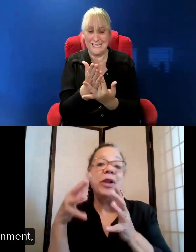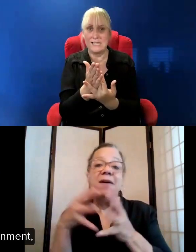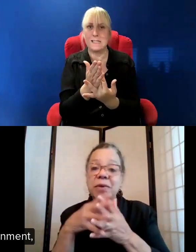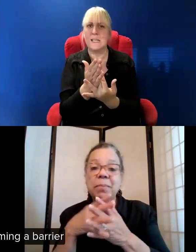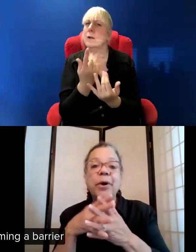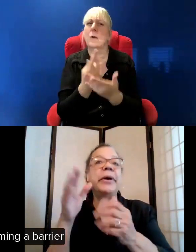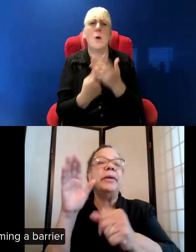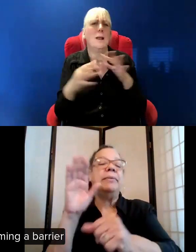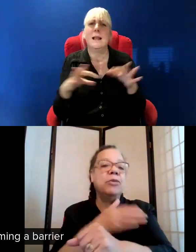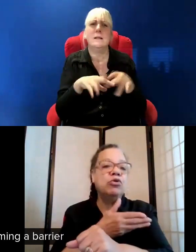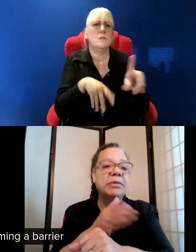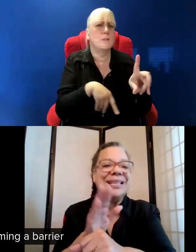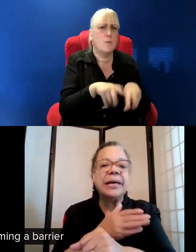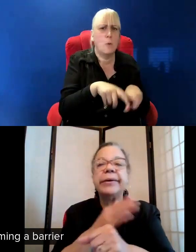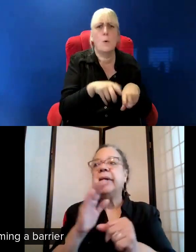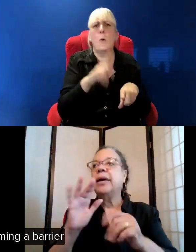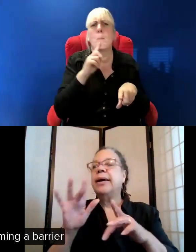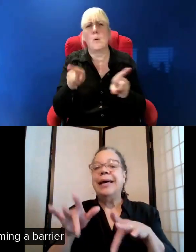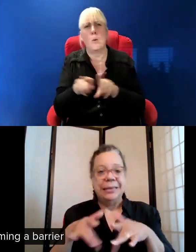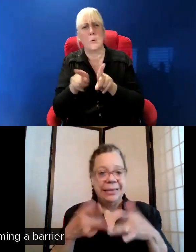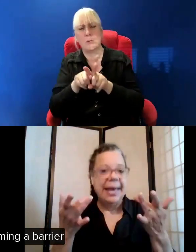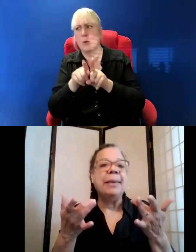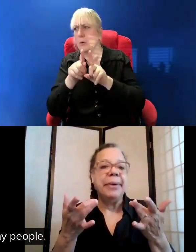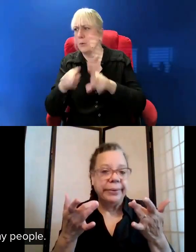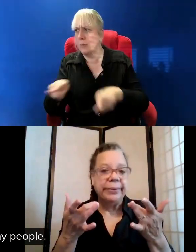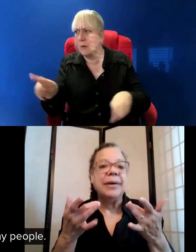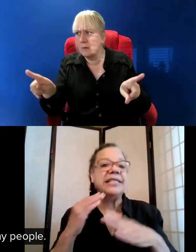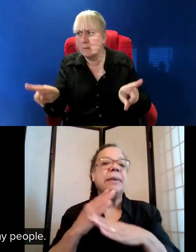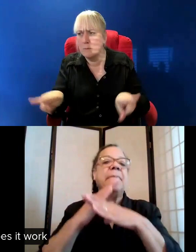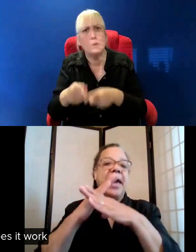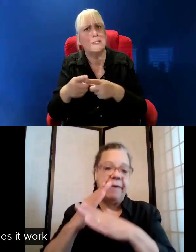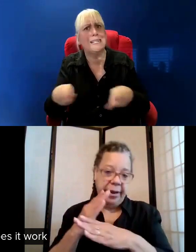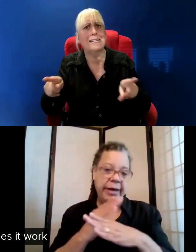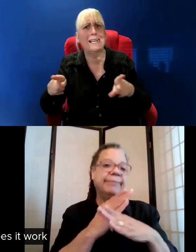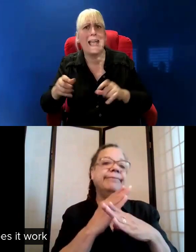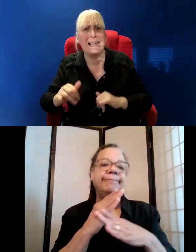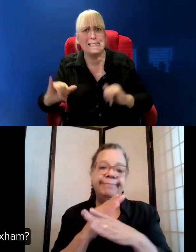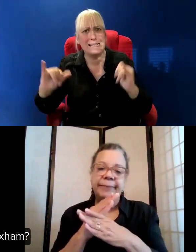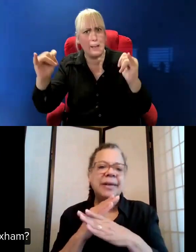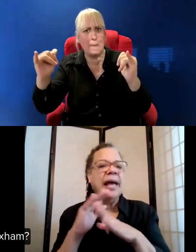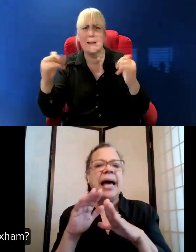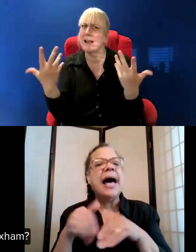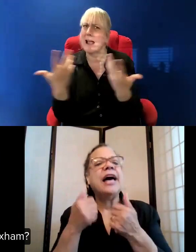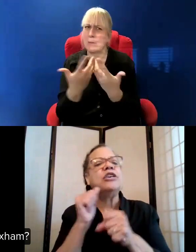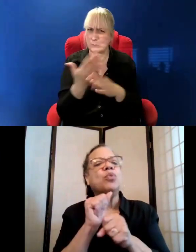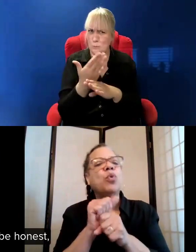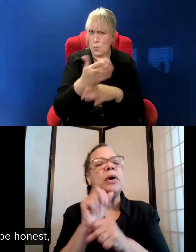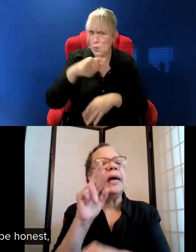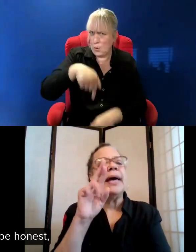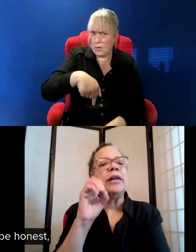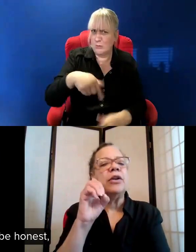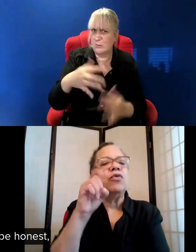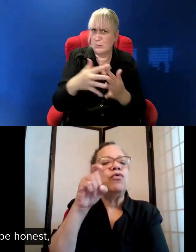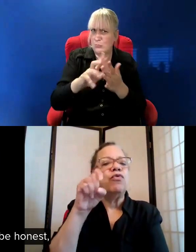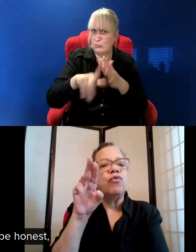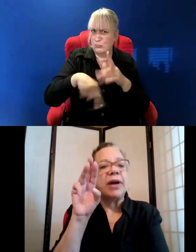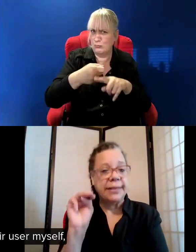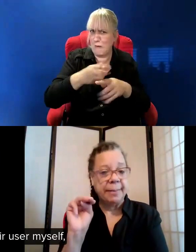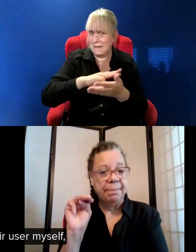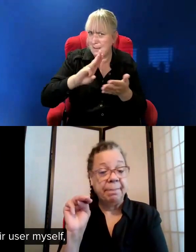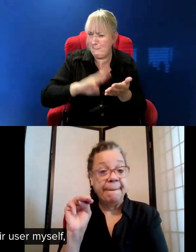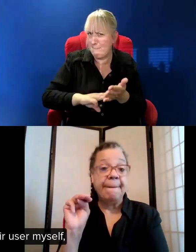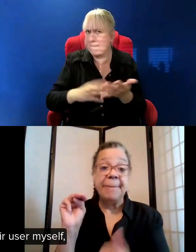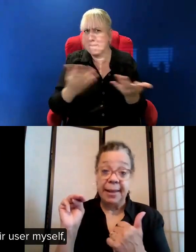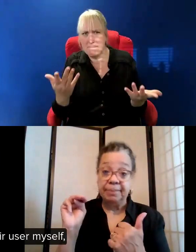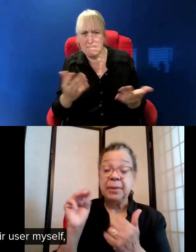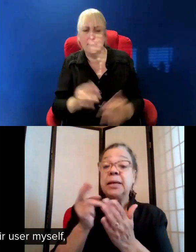and entertainment, and it is becoming a barrier for so many people. So how does it work at Wrexham? I've got to be honest,